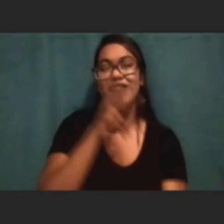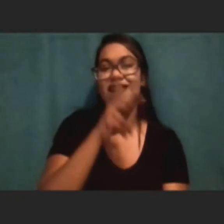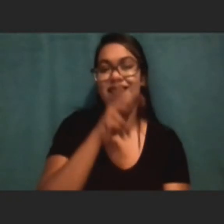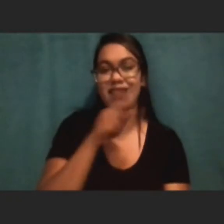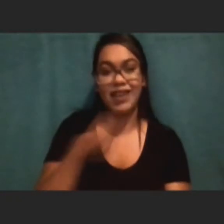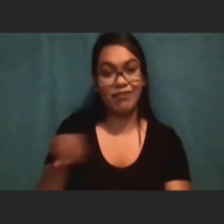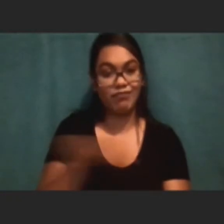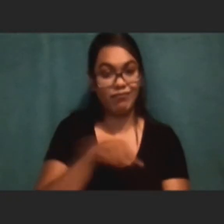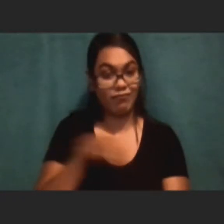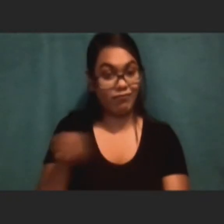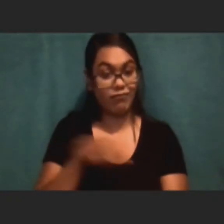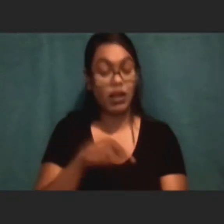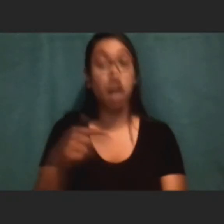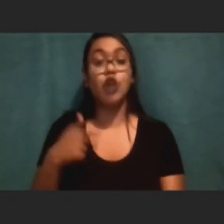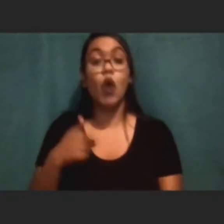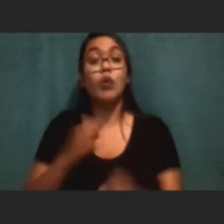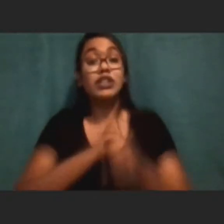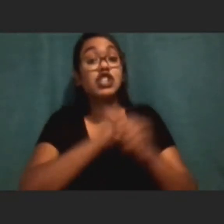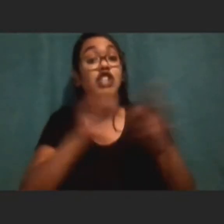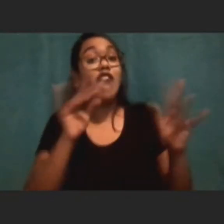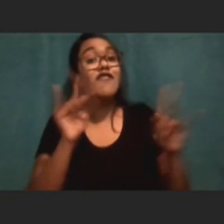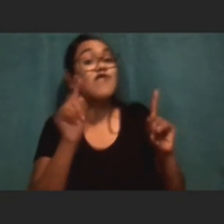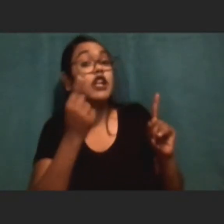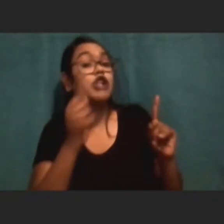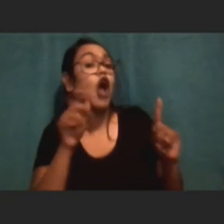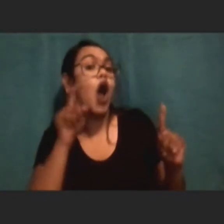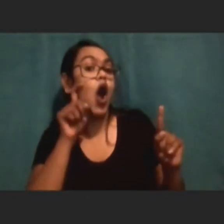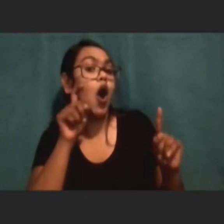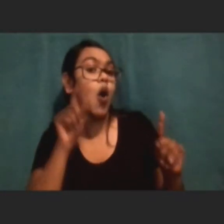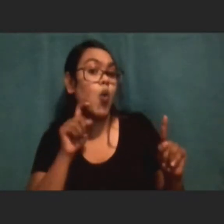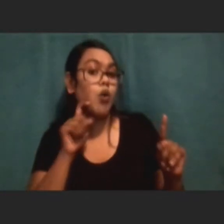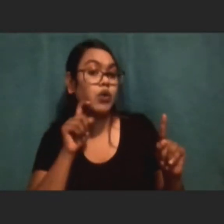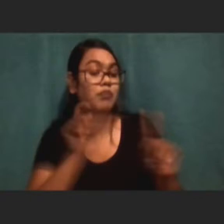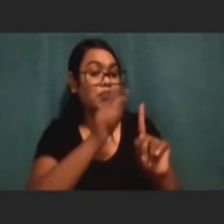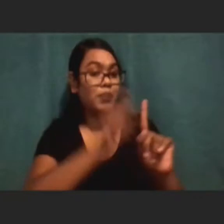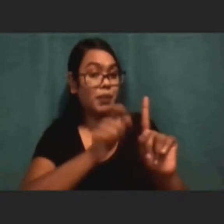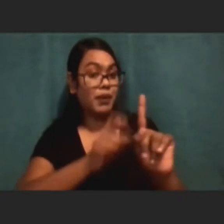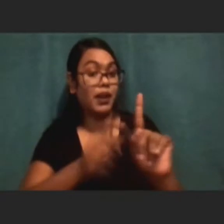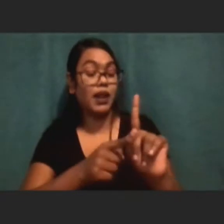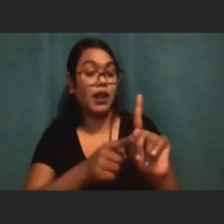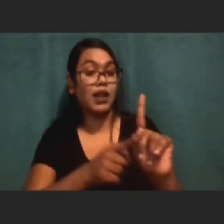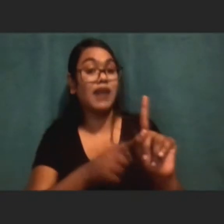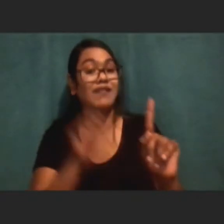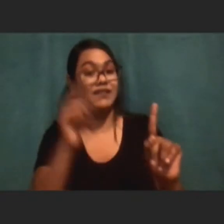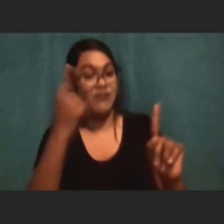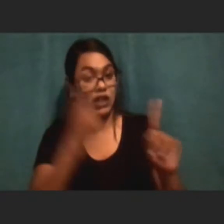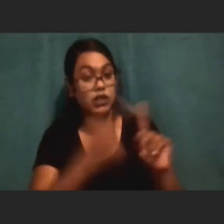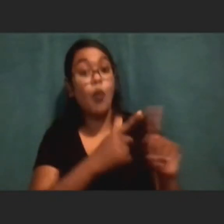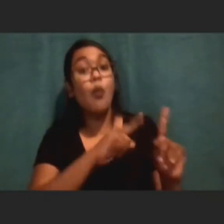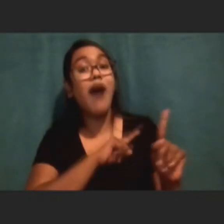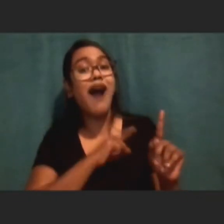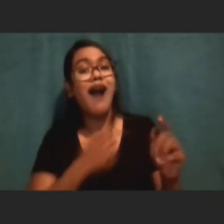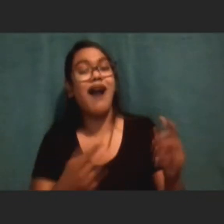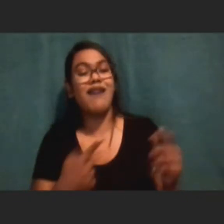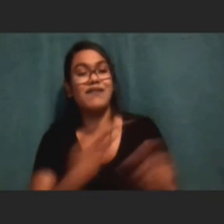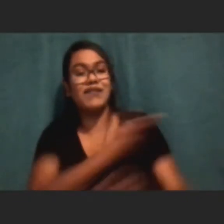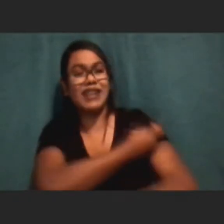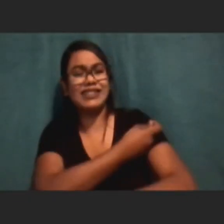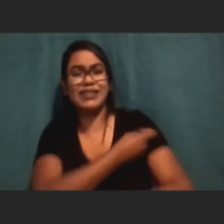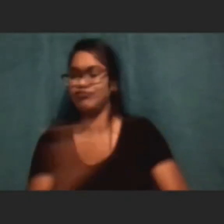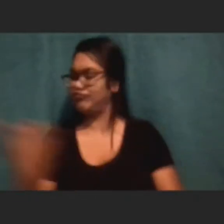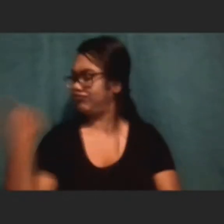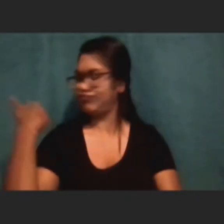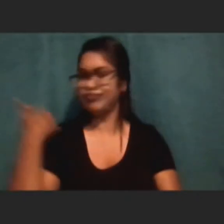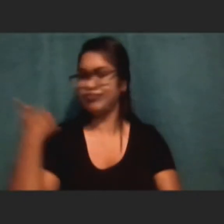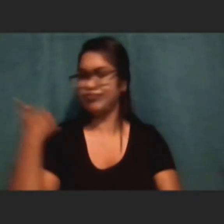likely we will start with older people first for the boosters, because they got their vaccination more than 6 months ago. So if I